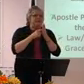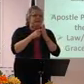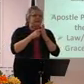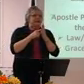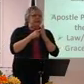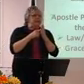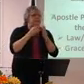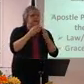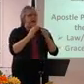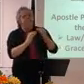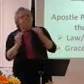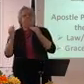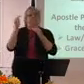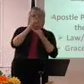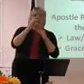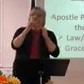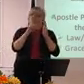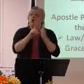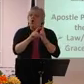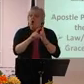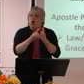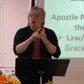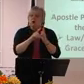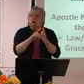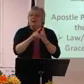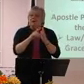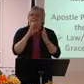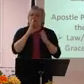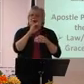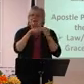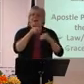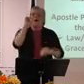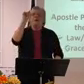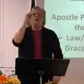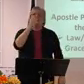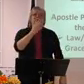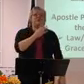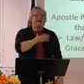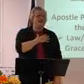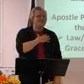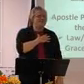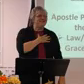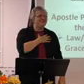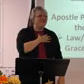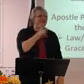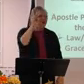than the law and legal, grace that gives freedom